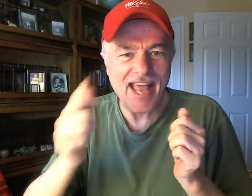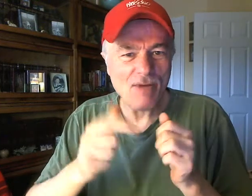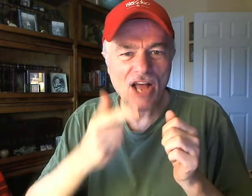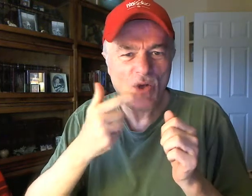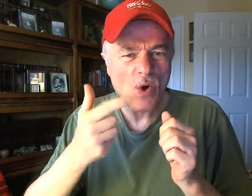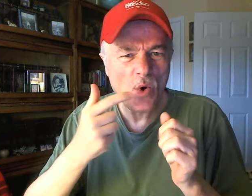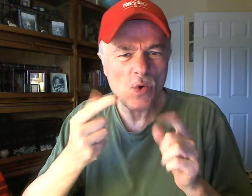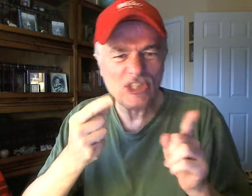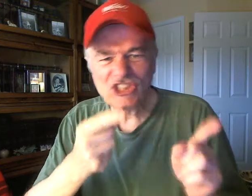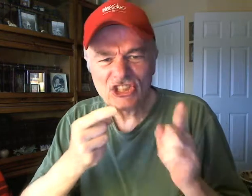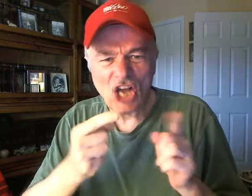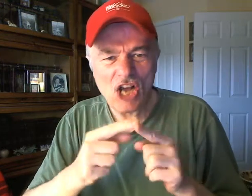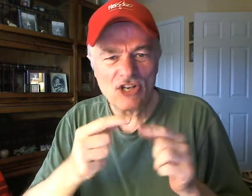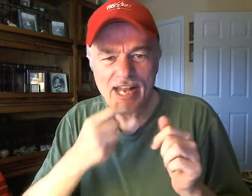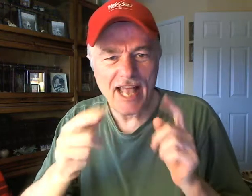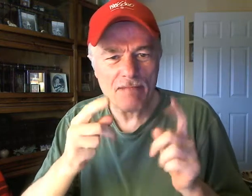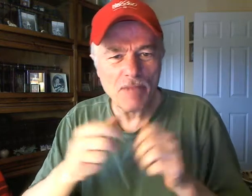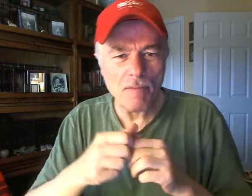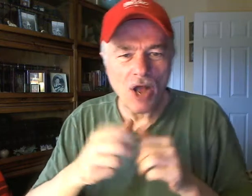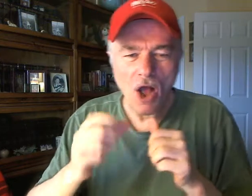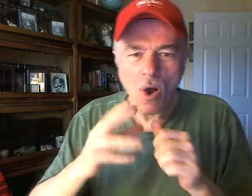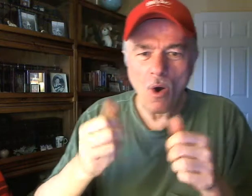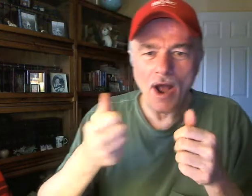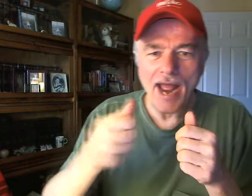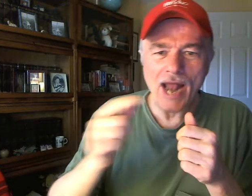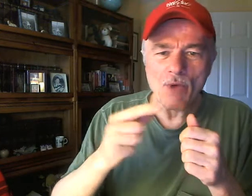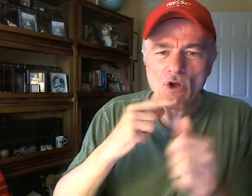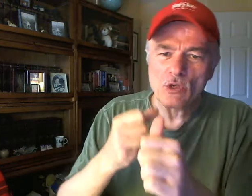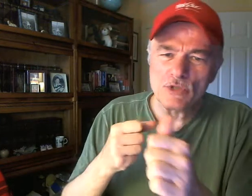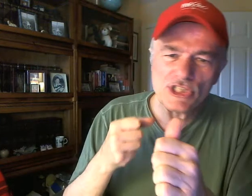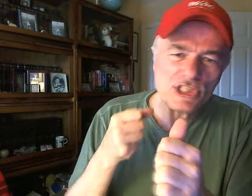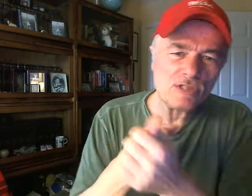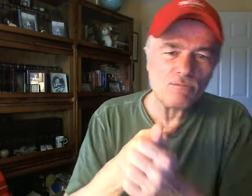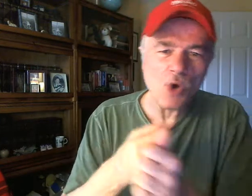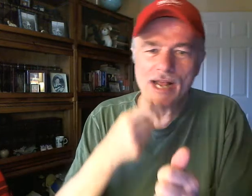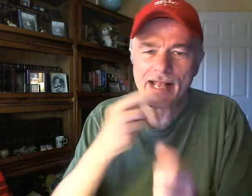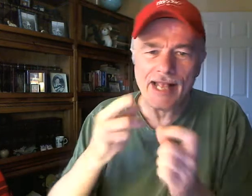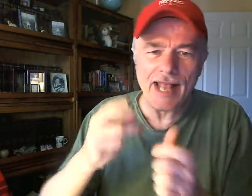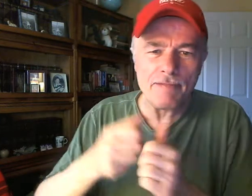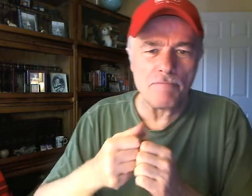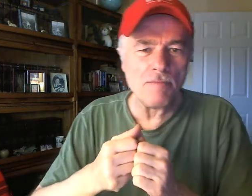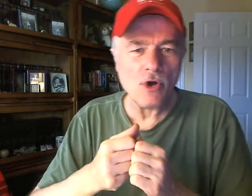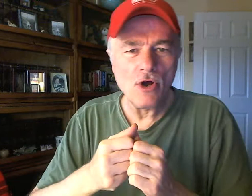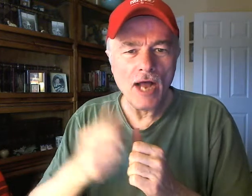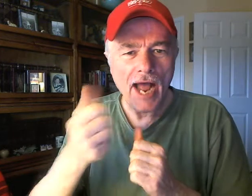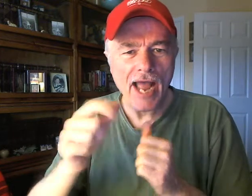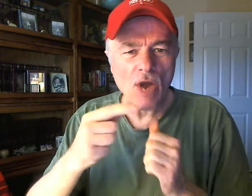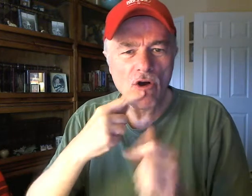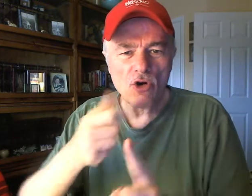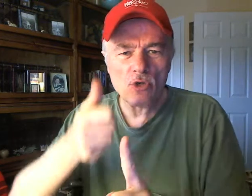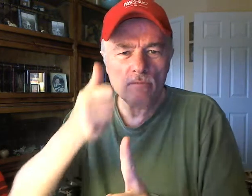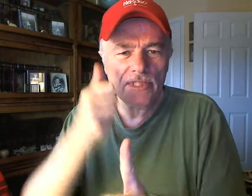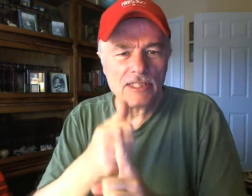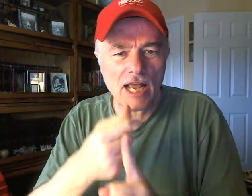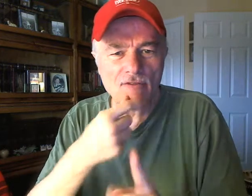Anyway, who's gay people? Or anyone who's gay people? Anyone who's saying